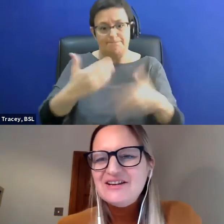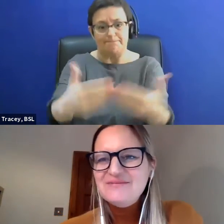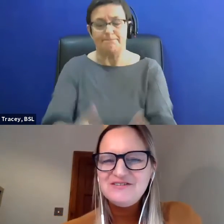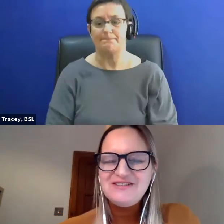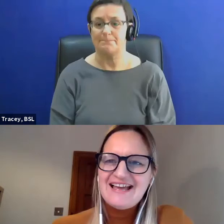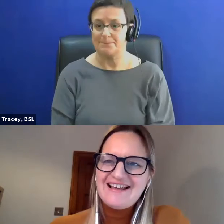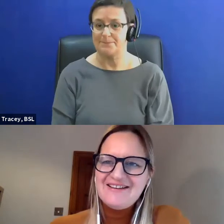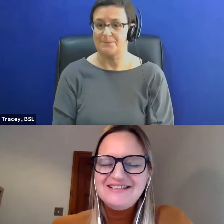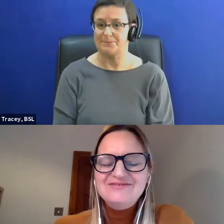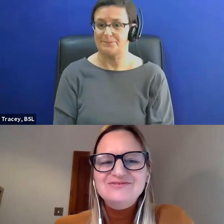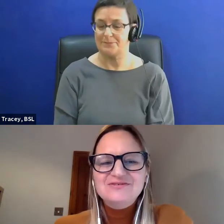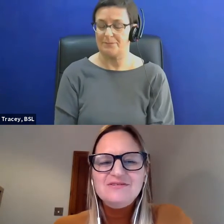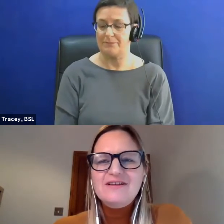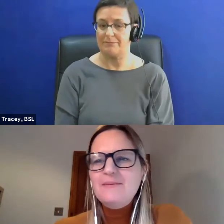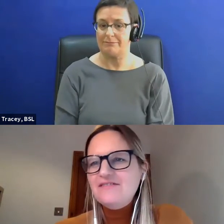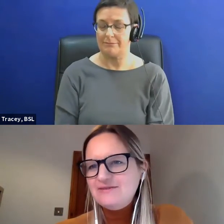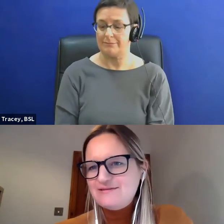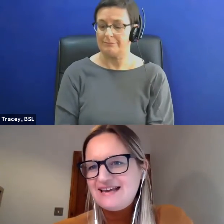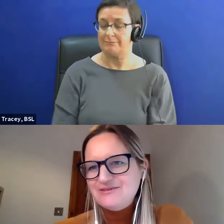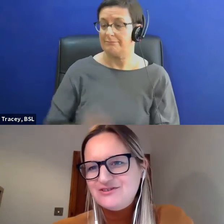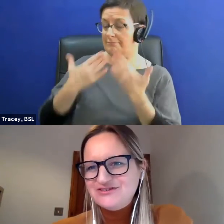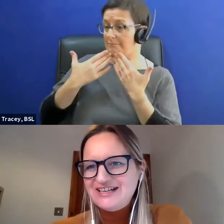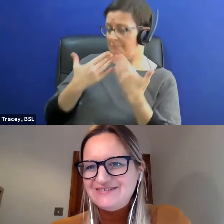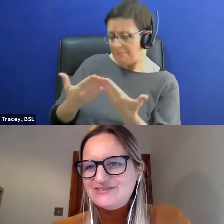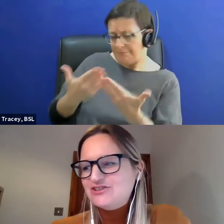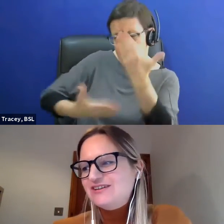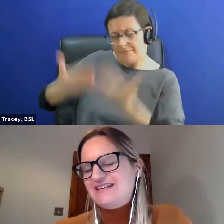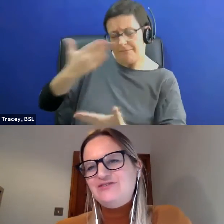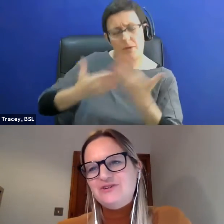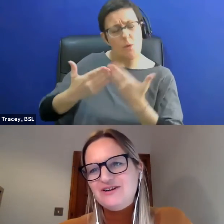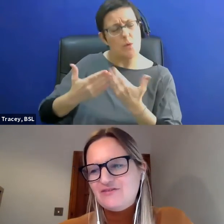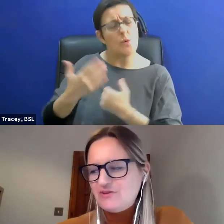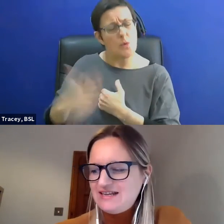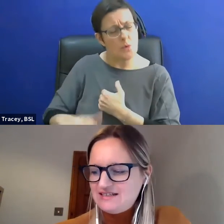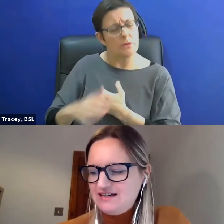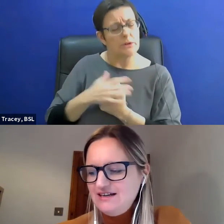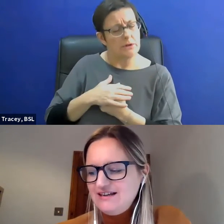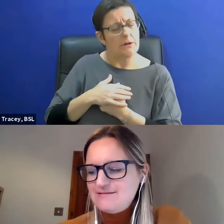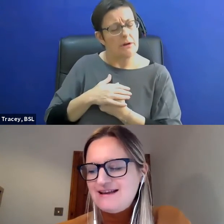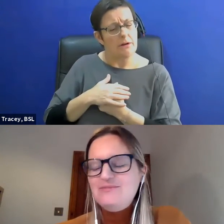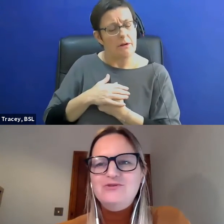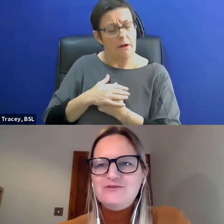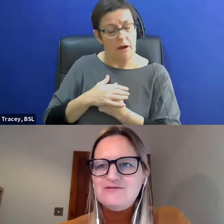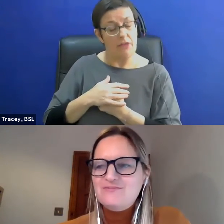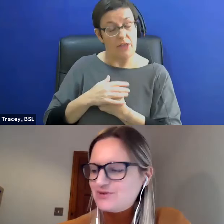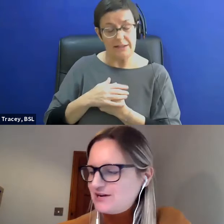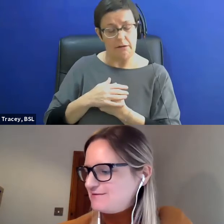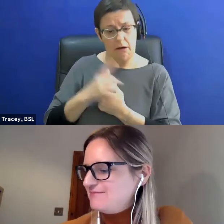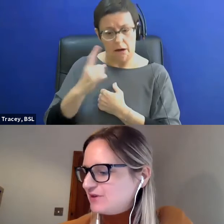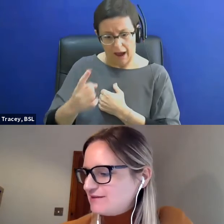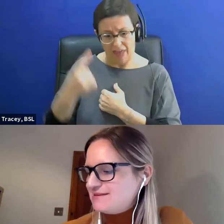Thank you so much for that. And I mean, there's a couple of elements that came across really strongly from your overview, Peter, is that importance